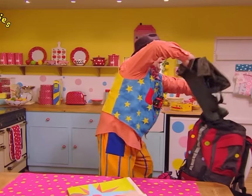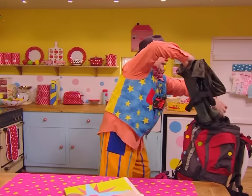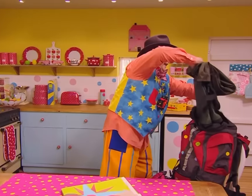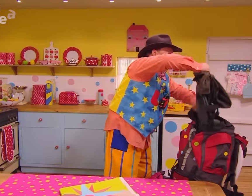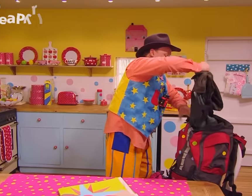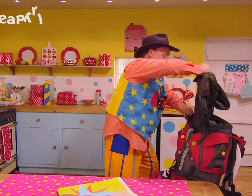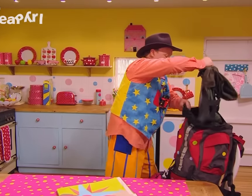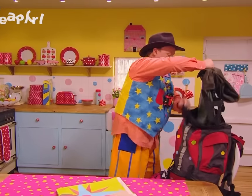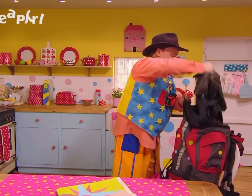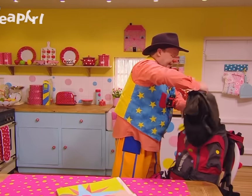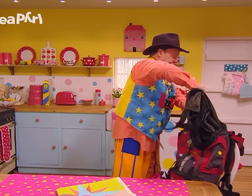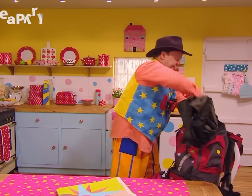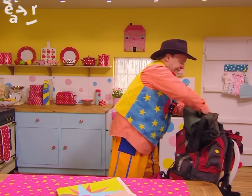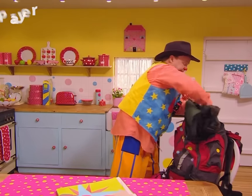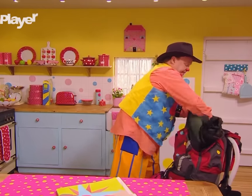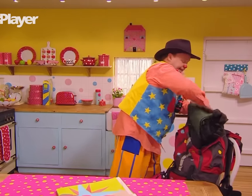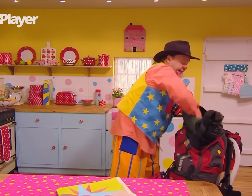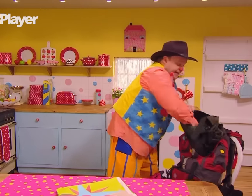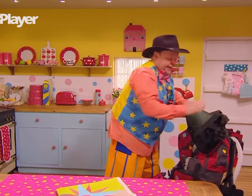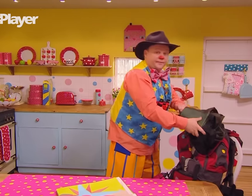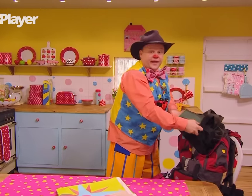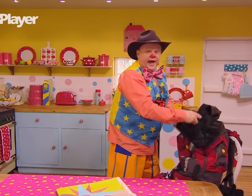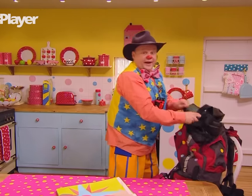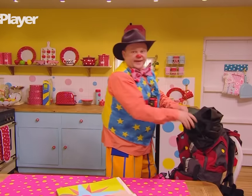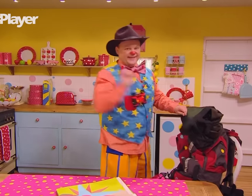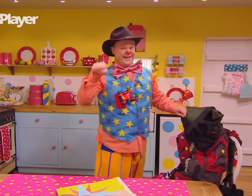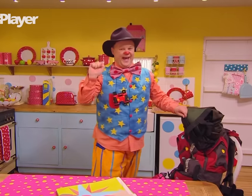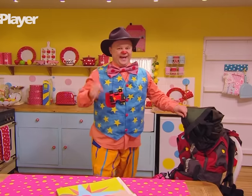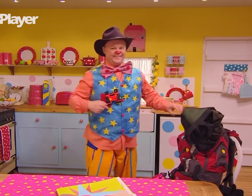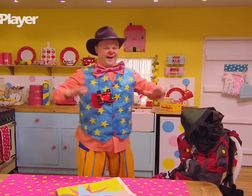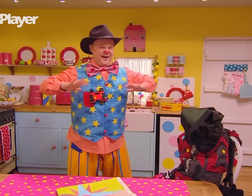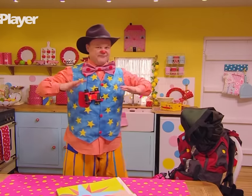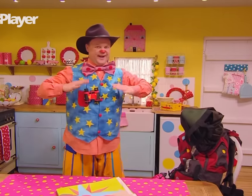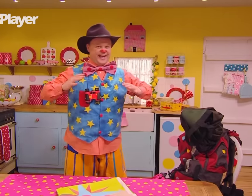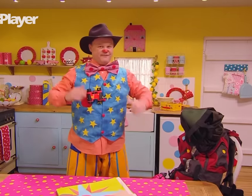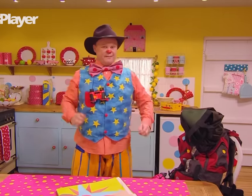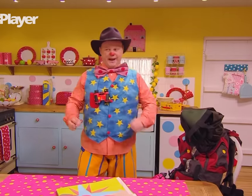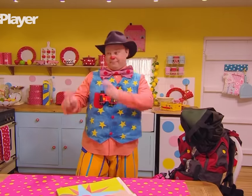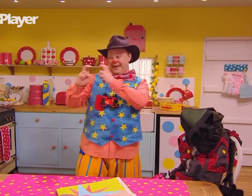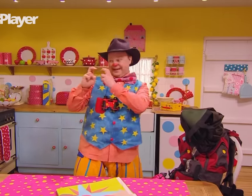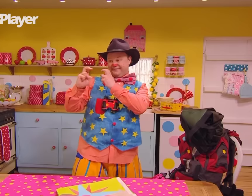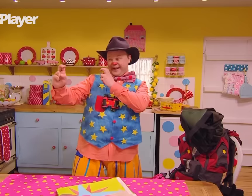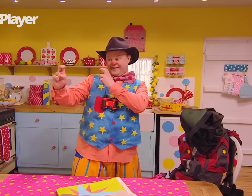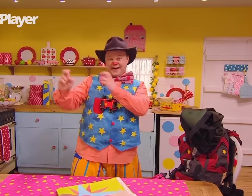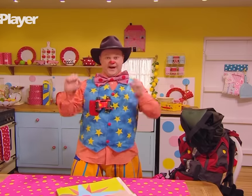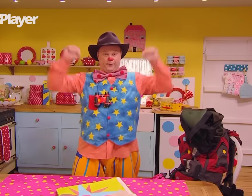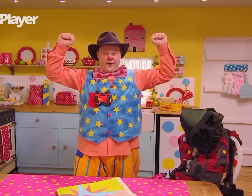Are you ready to go on your big adventure, Mr. Tumble? Yes, I'm ready for my big adventure!